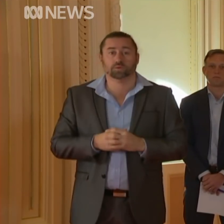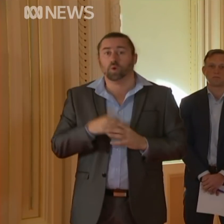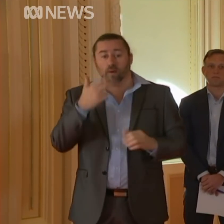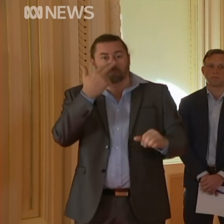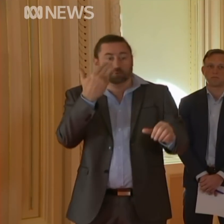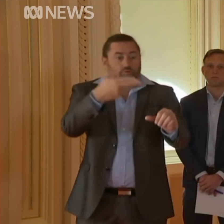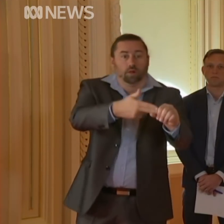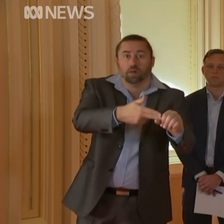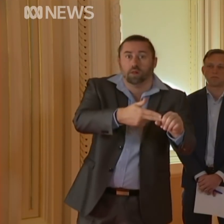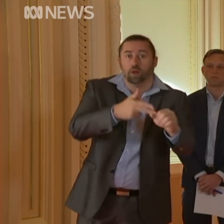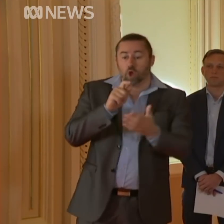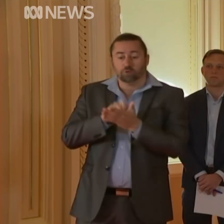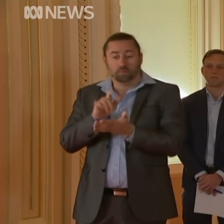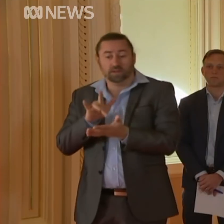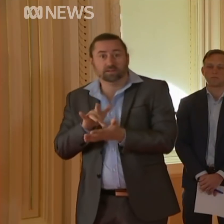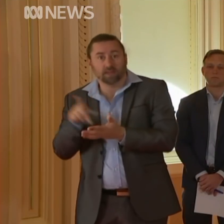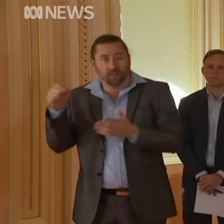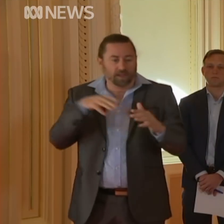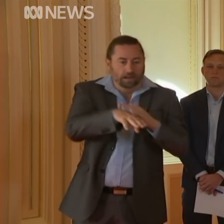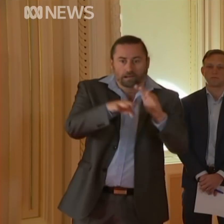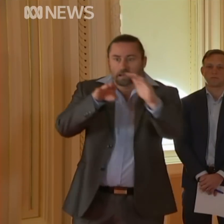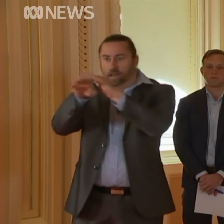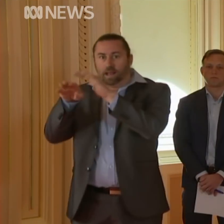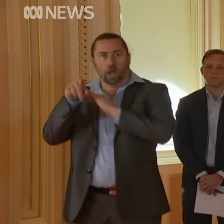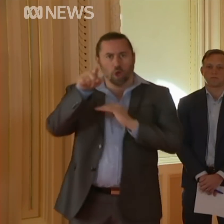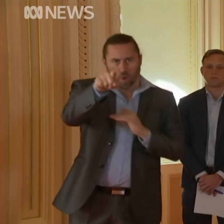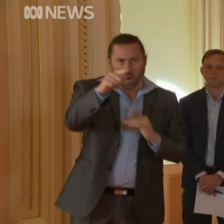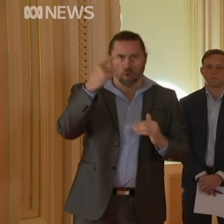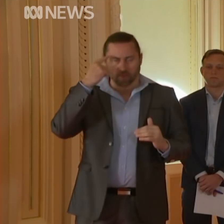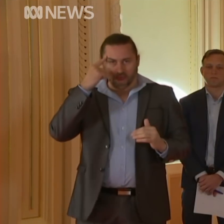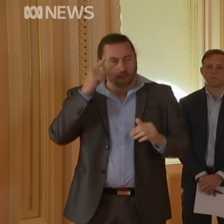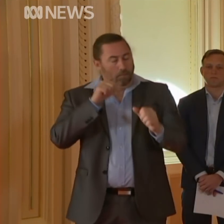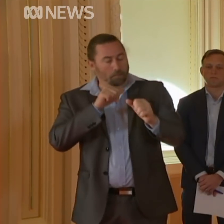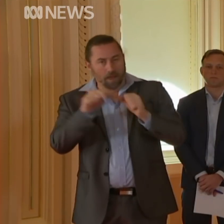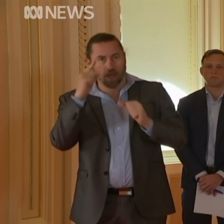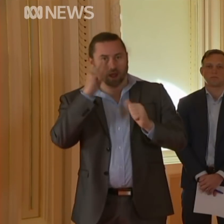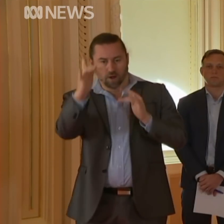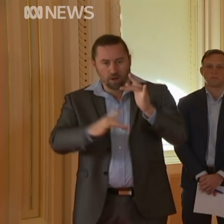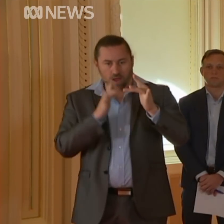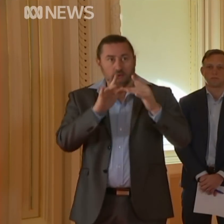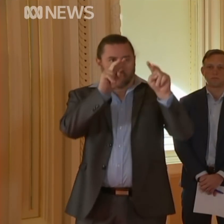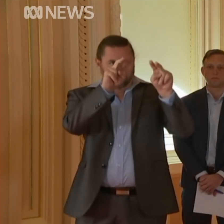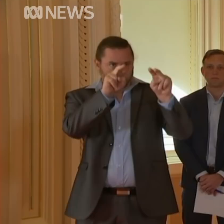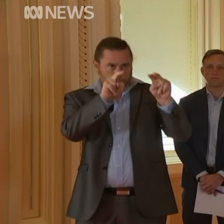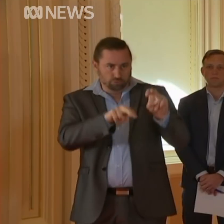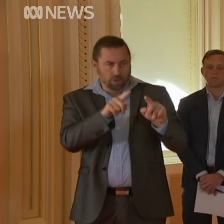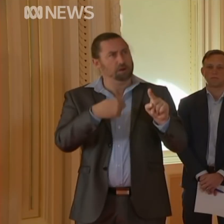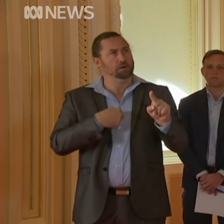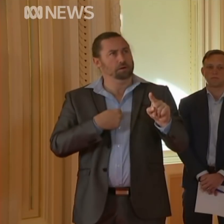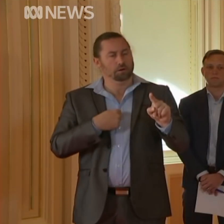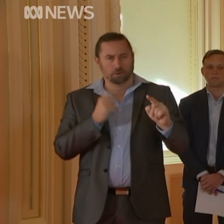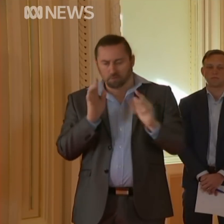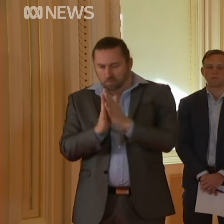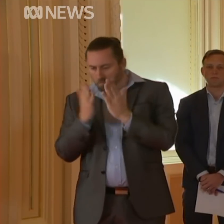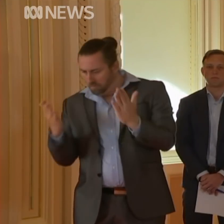service stations, shopping centres, but please take your time to have a look at that list, and we'll be trying to put